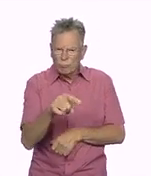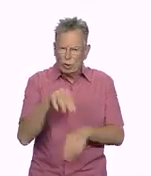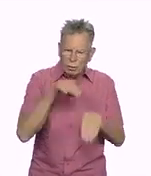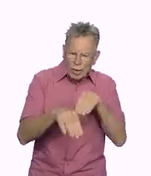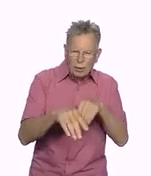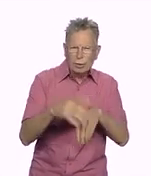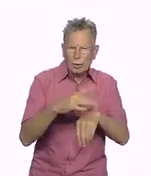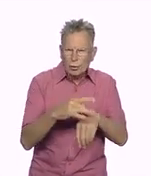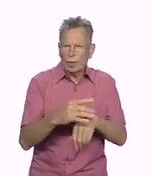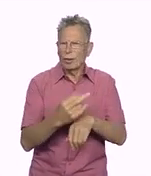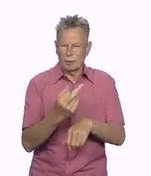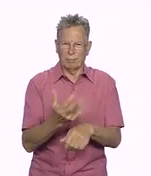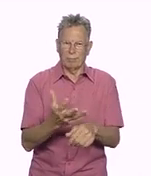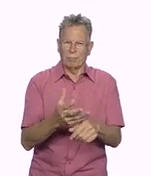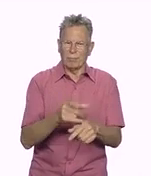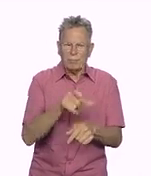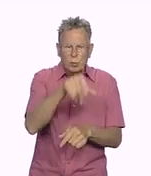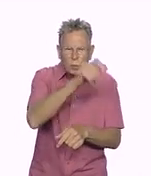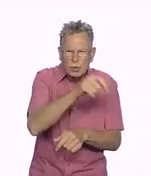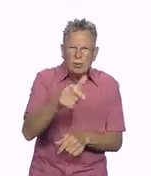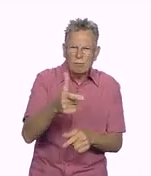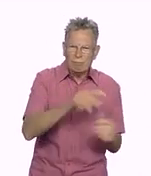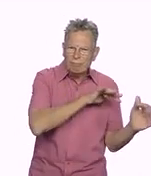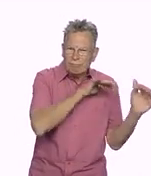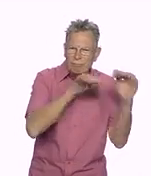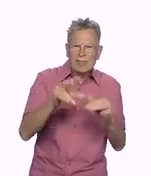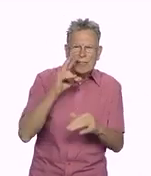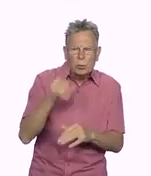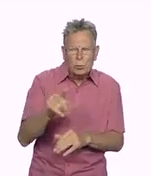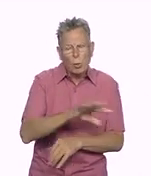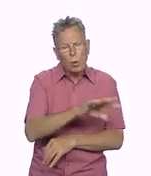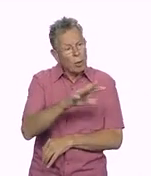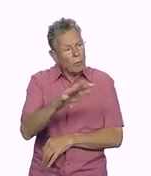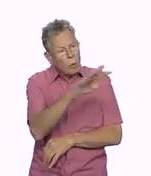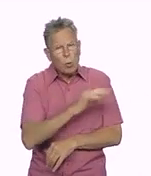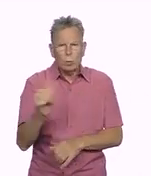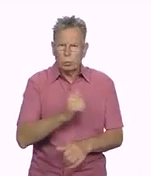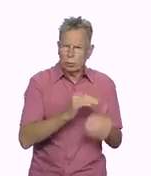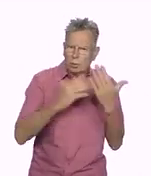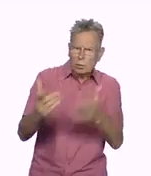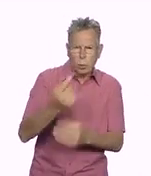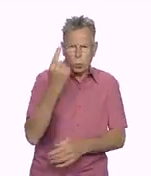Everyone who sees you should introduce themselves and explain how they fit into the team looking after you.